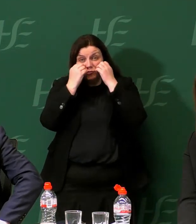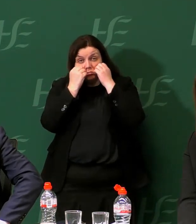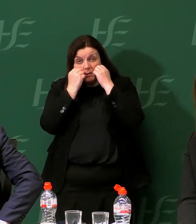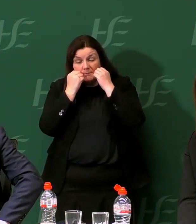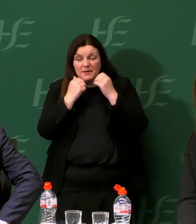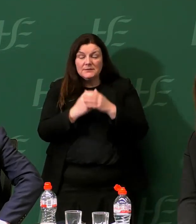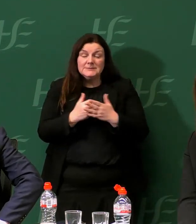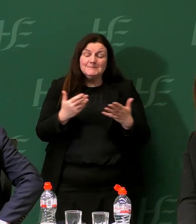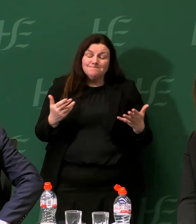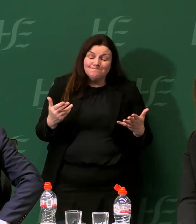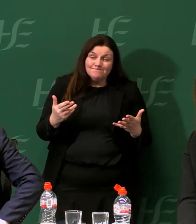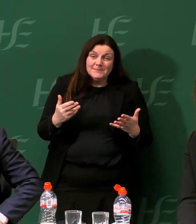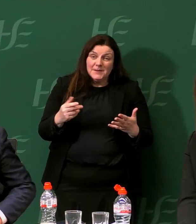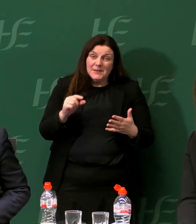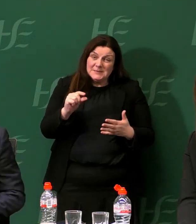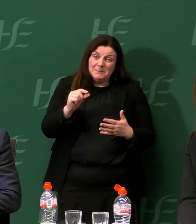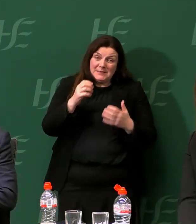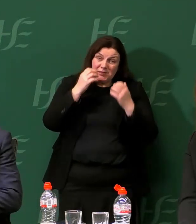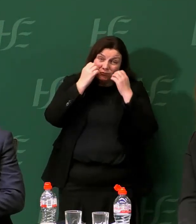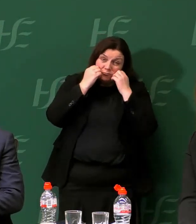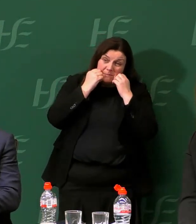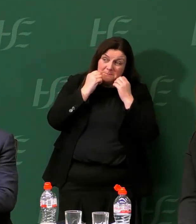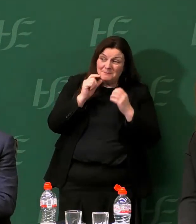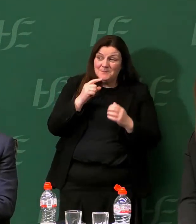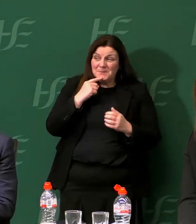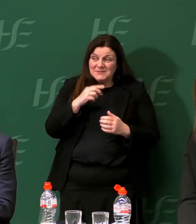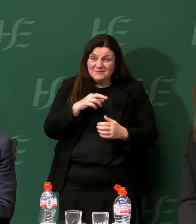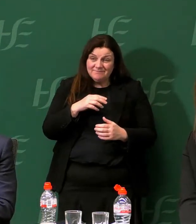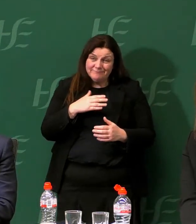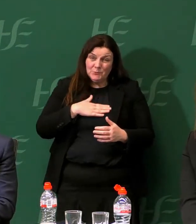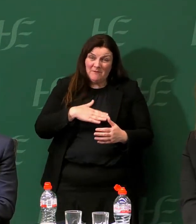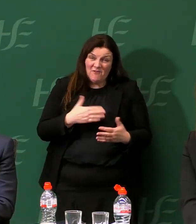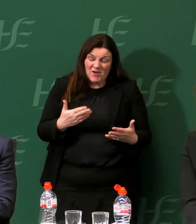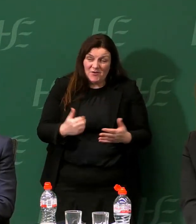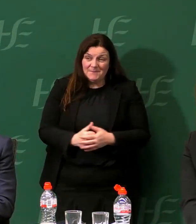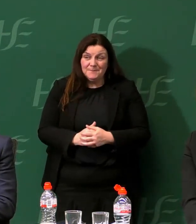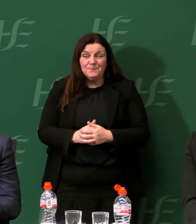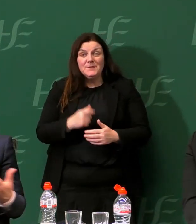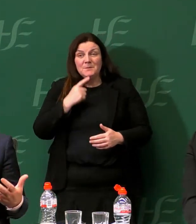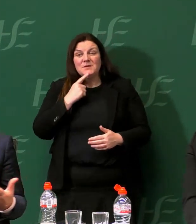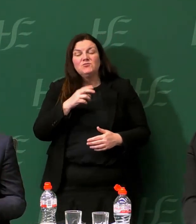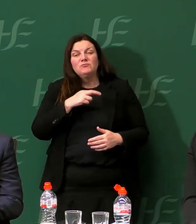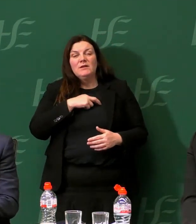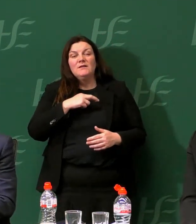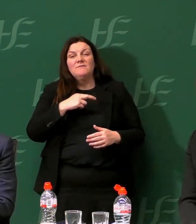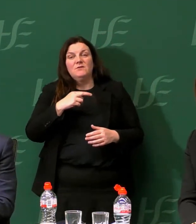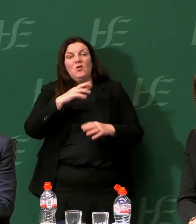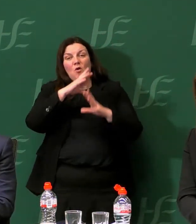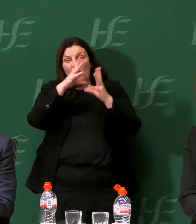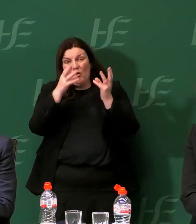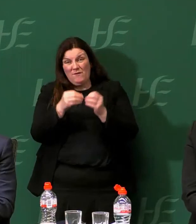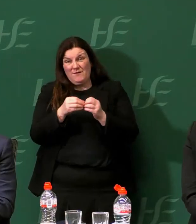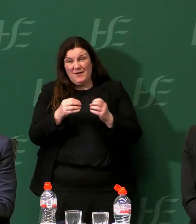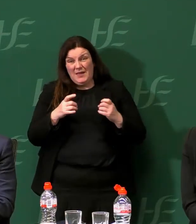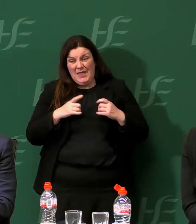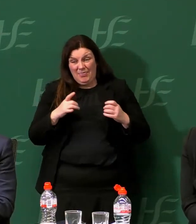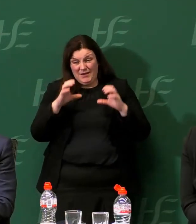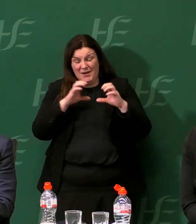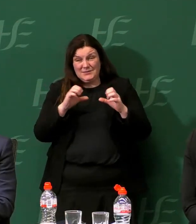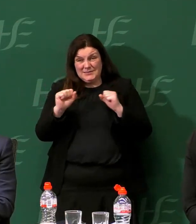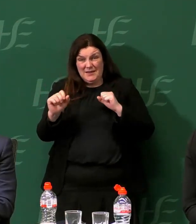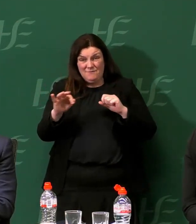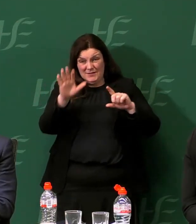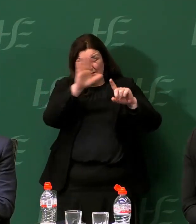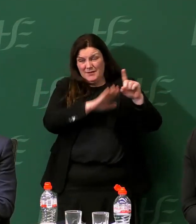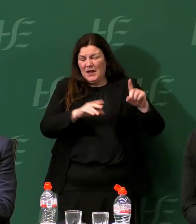Well, I mean, there's relativity of grim actually in fairness, but the reality for us is all of our healthcare staff all across the board